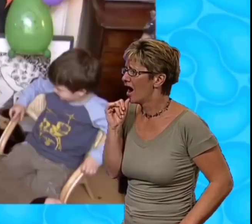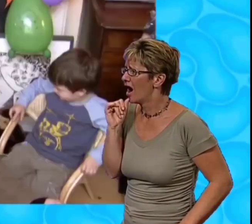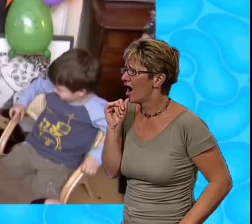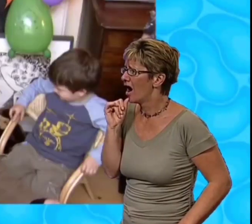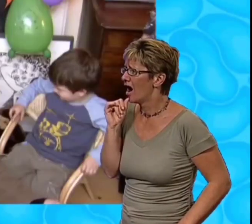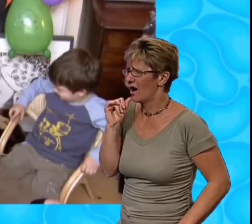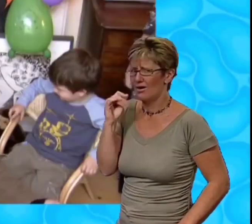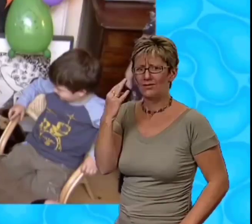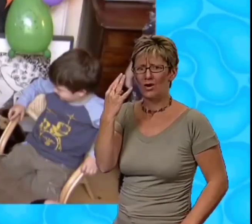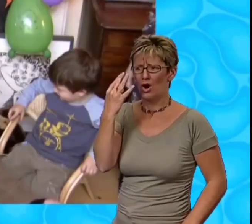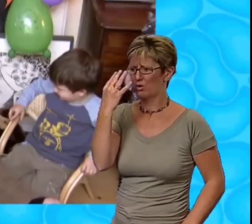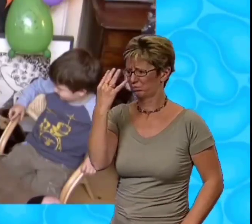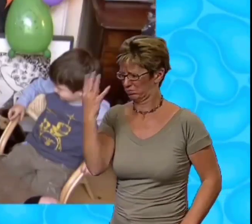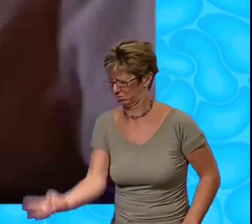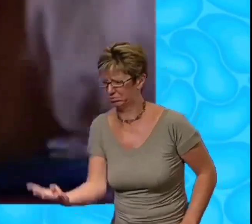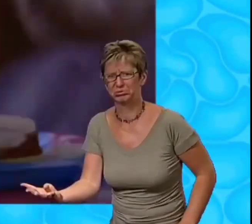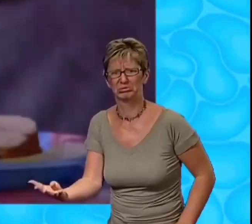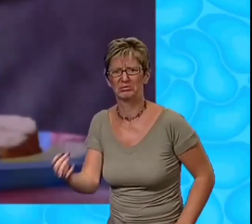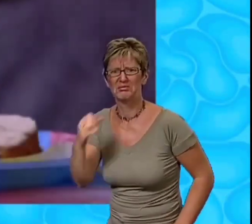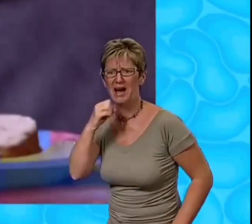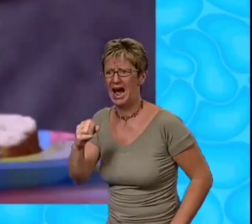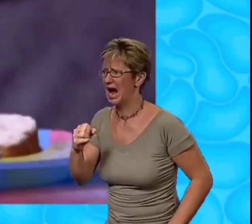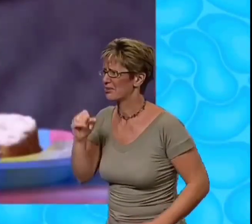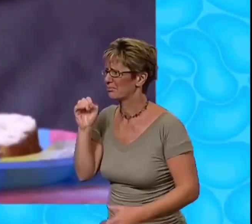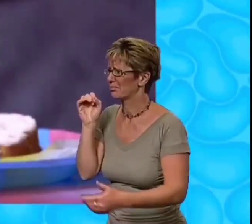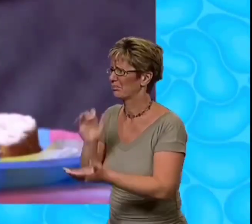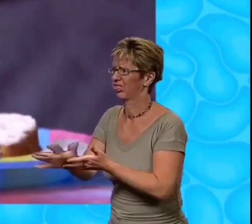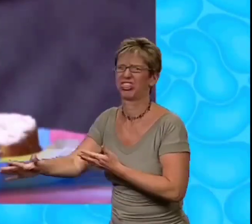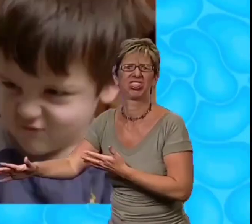He's not very good at being a Numberjack.